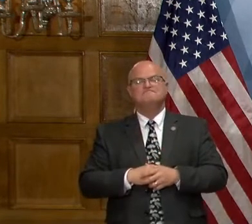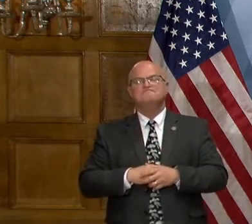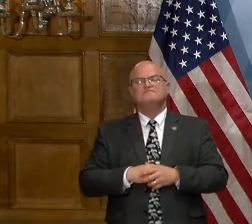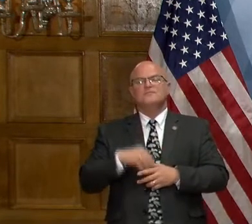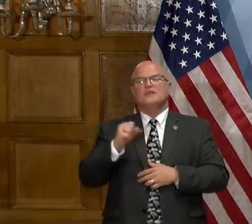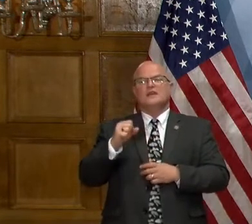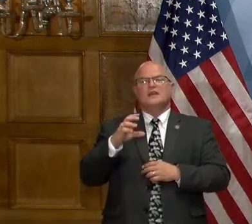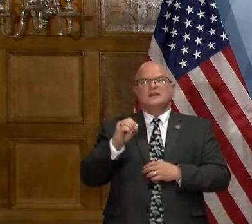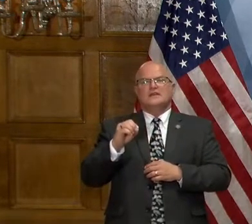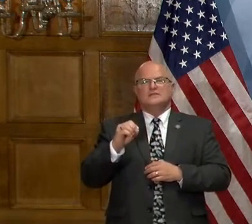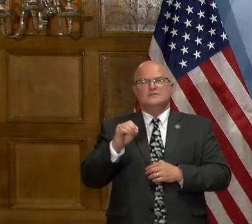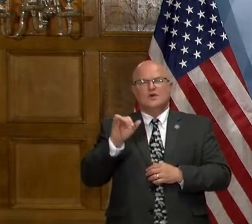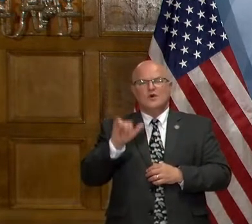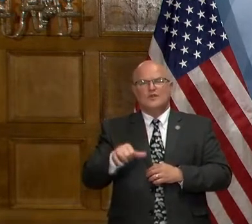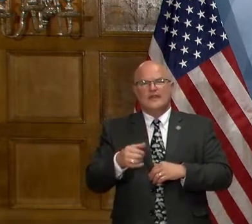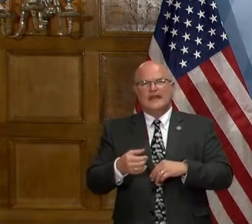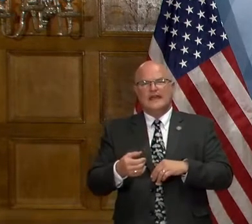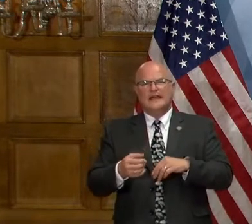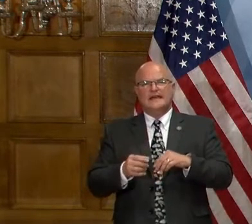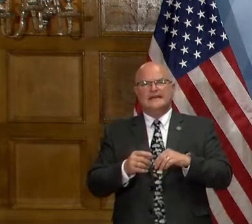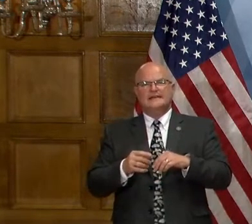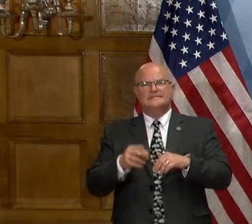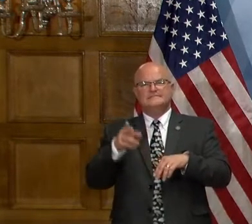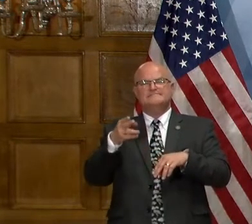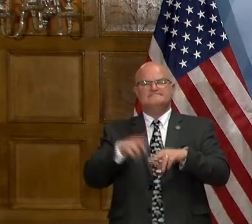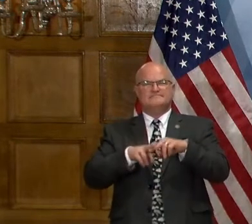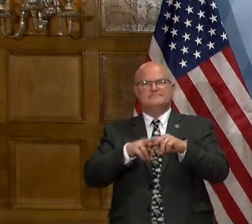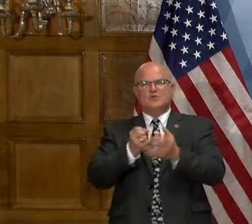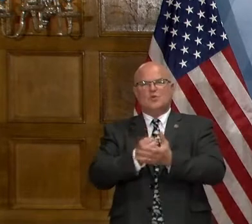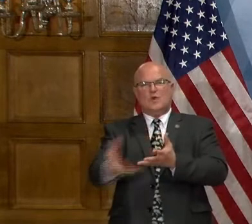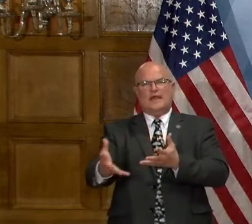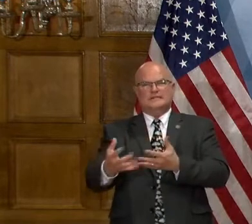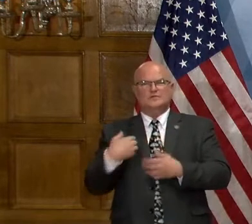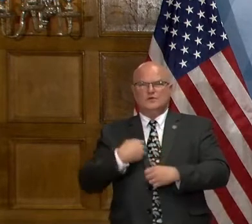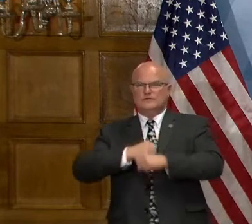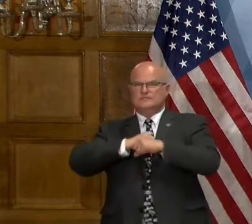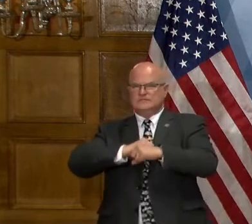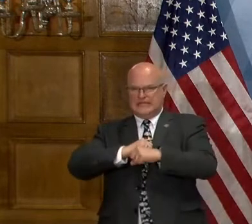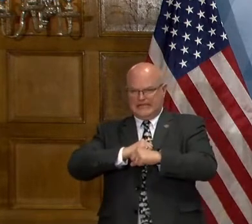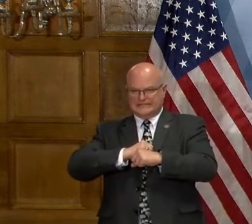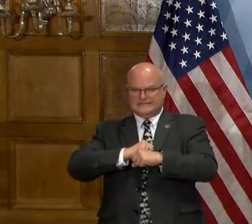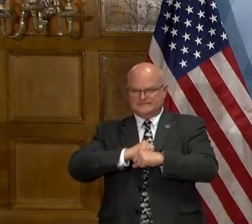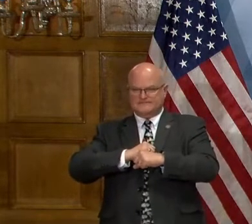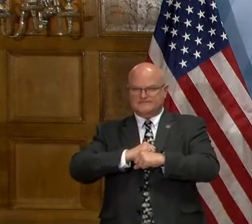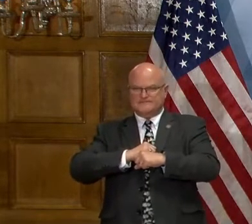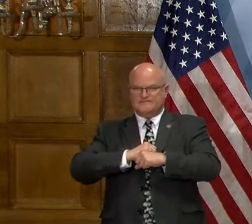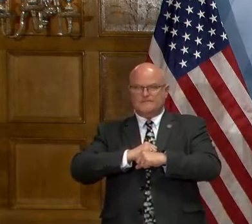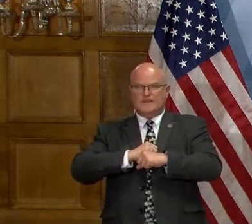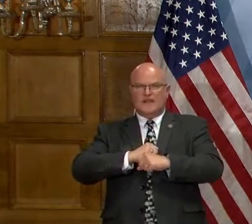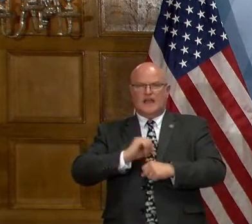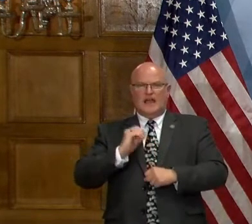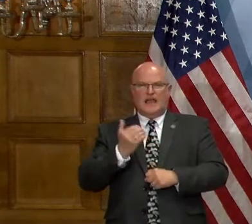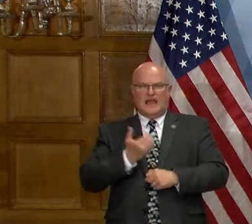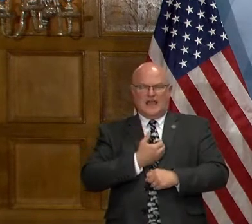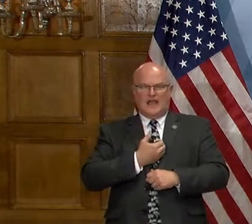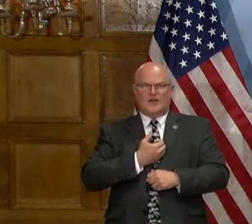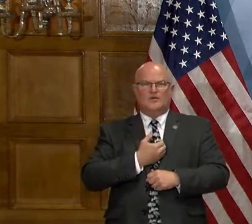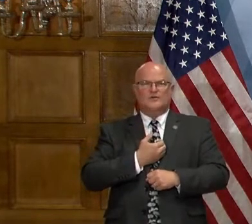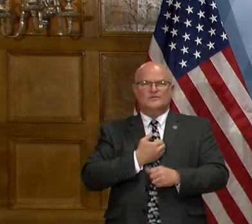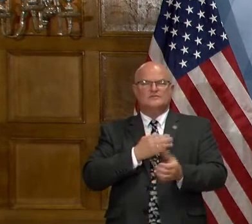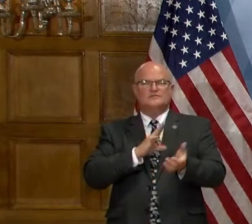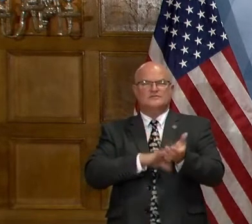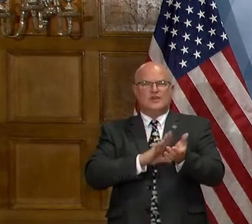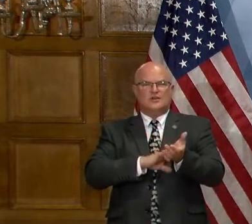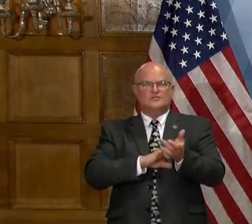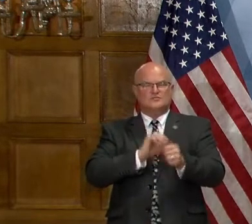And so that raises a potential for waste that we have to guard against, and all our providers, I know, will be working to